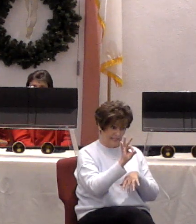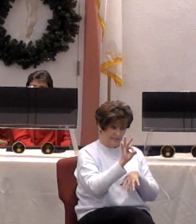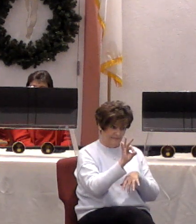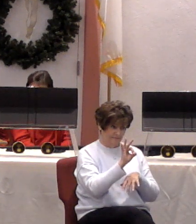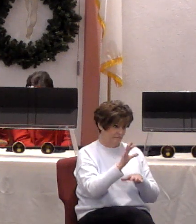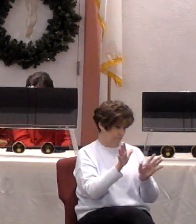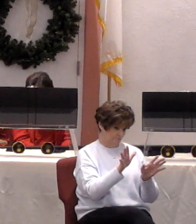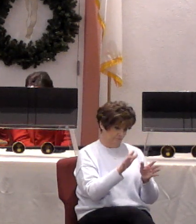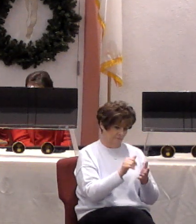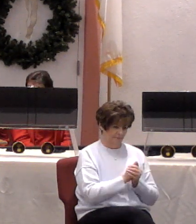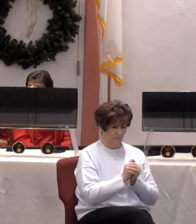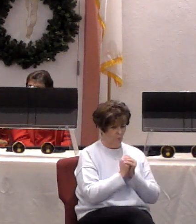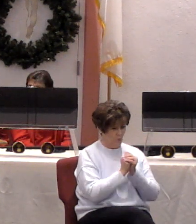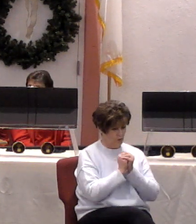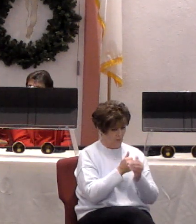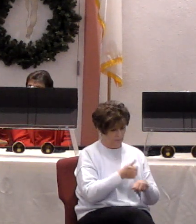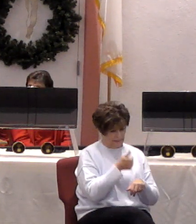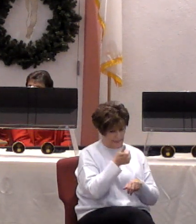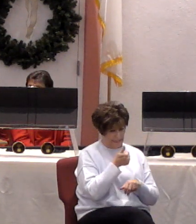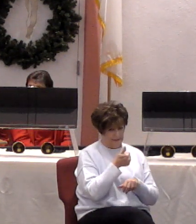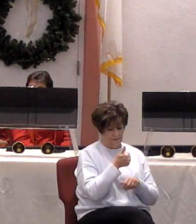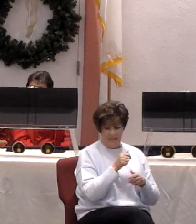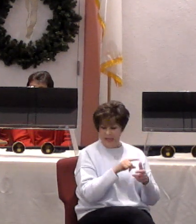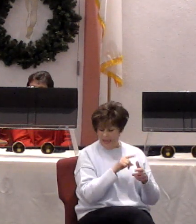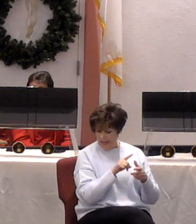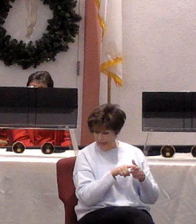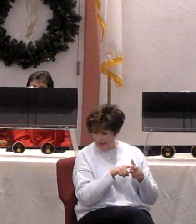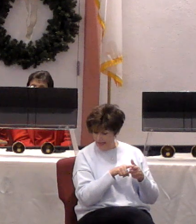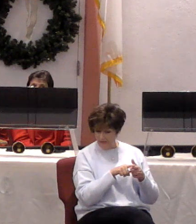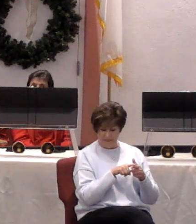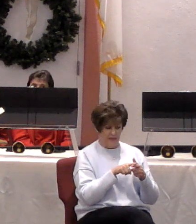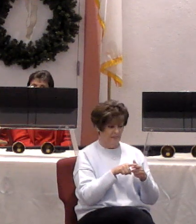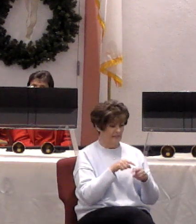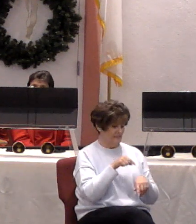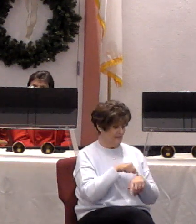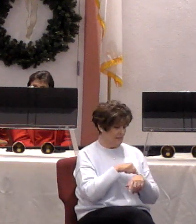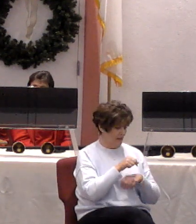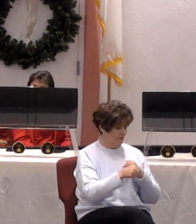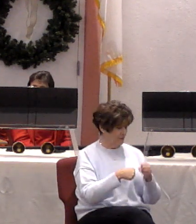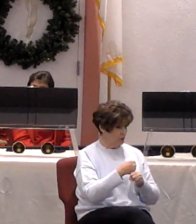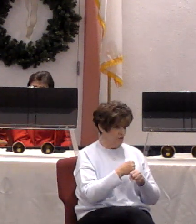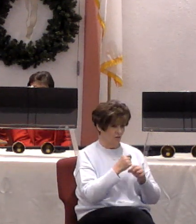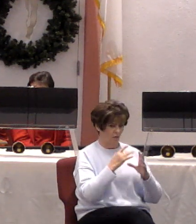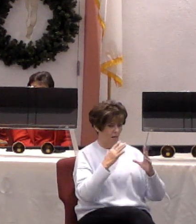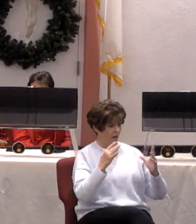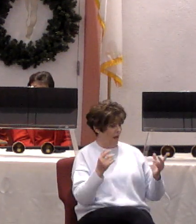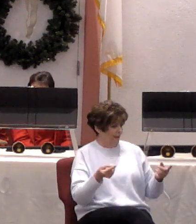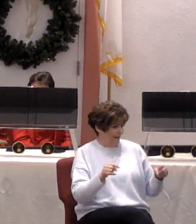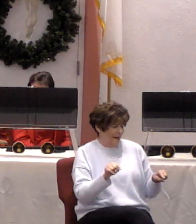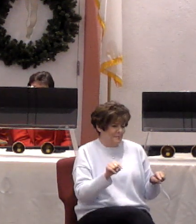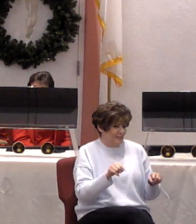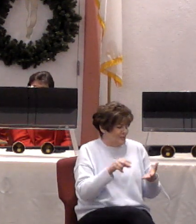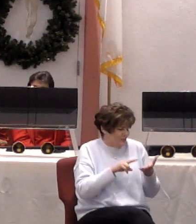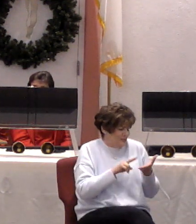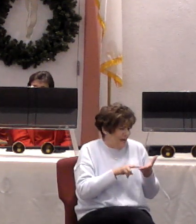of course, there's a long list of upcoming special activities this time of year, so be sure that you sign up for what you need to sign up for, like the deacon